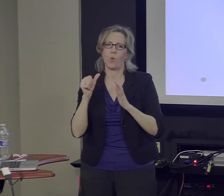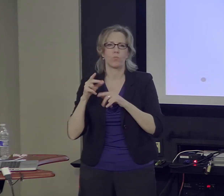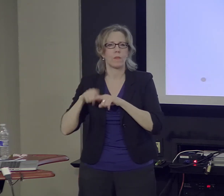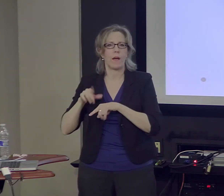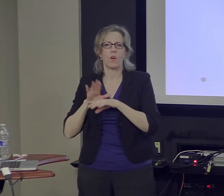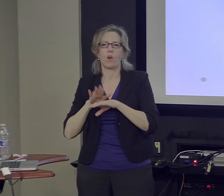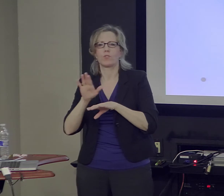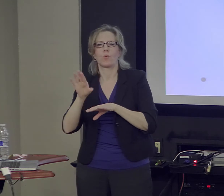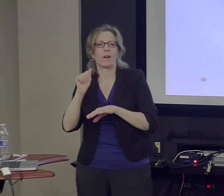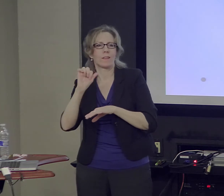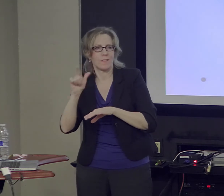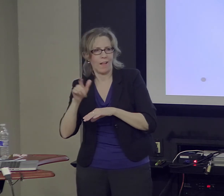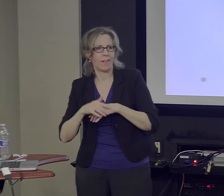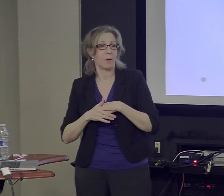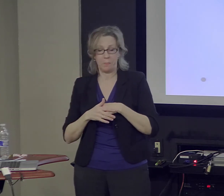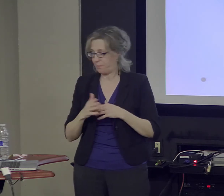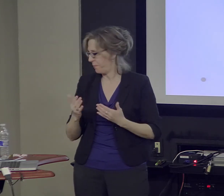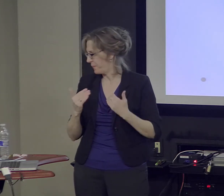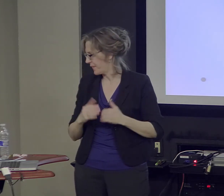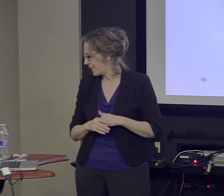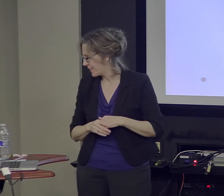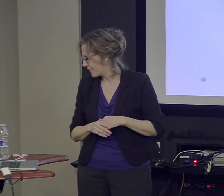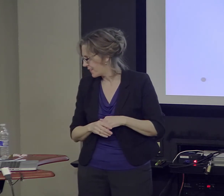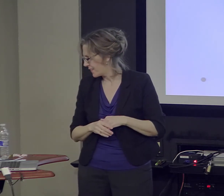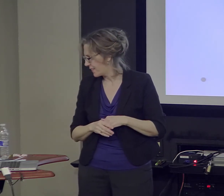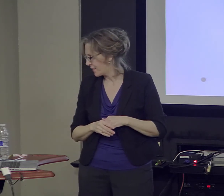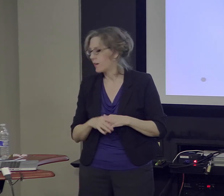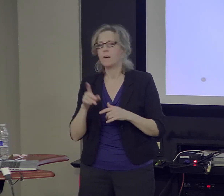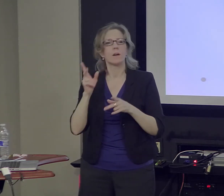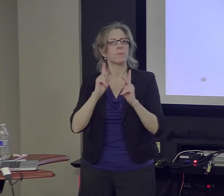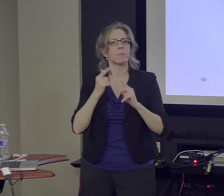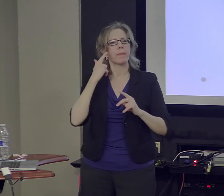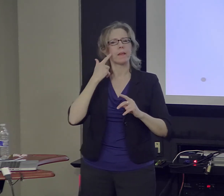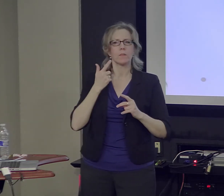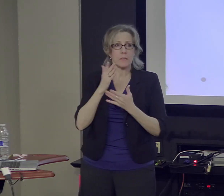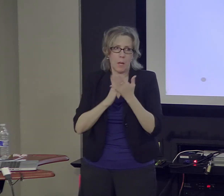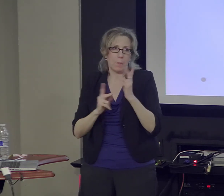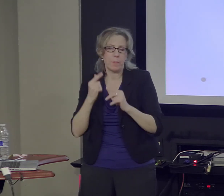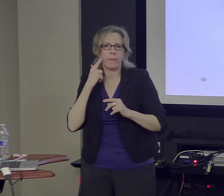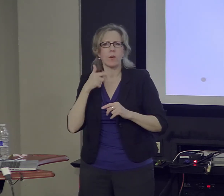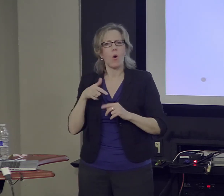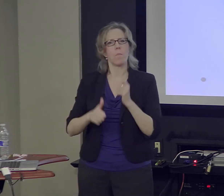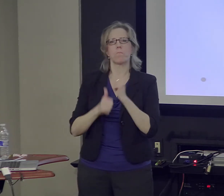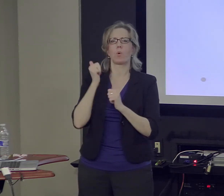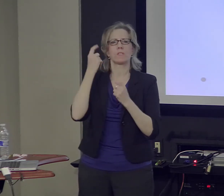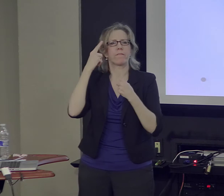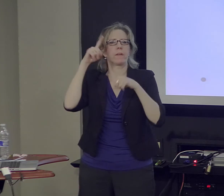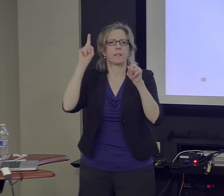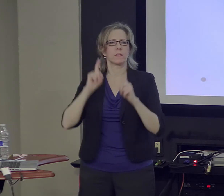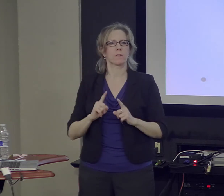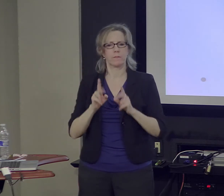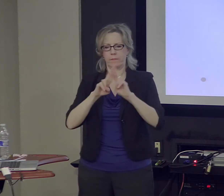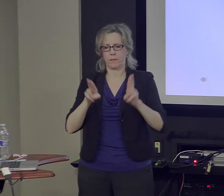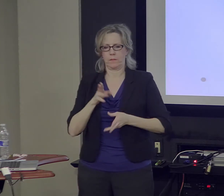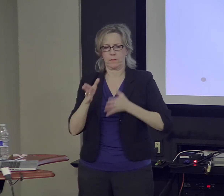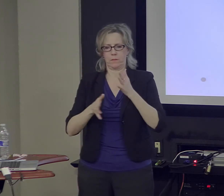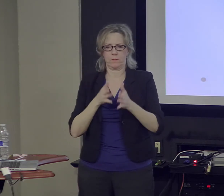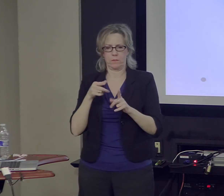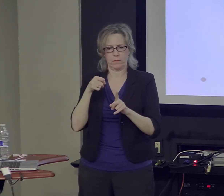on their native sign languages, especially the influence of ASL. Some people think that the most effective